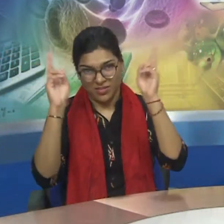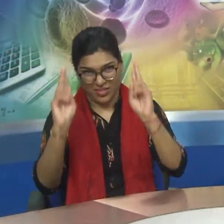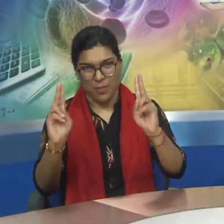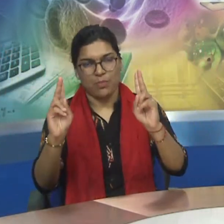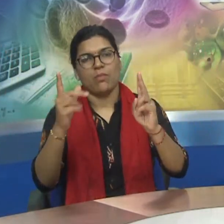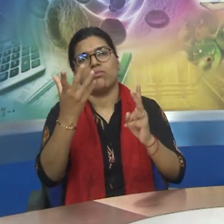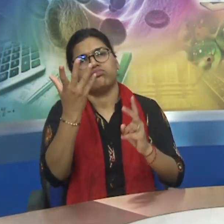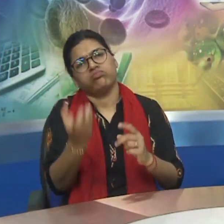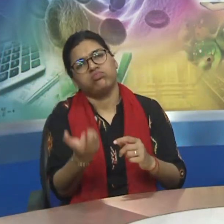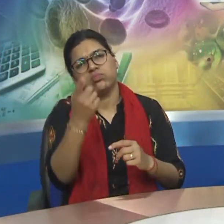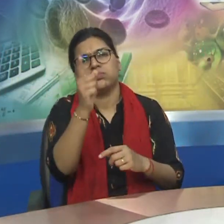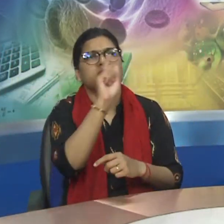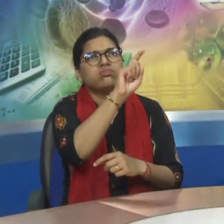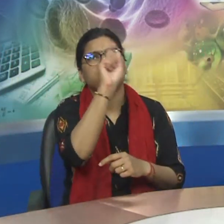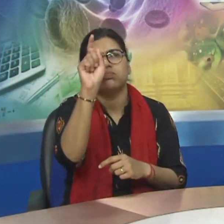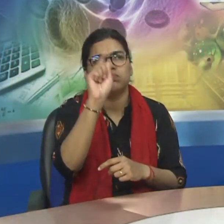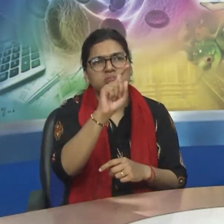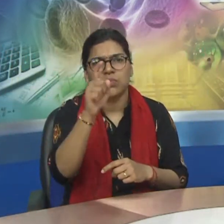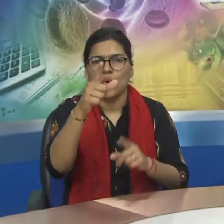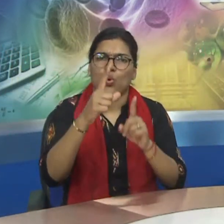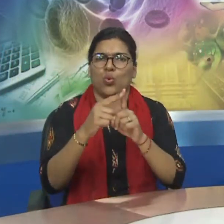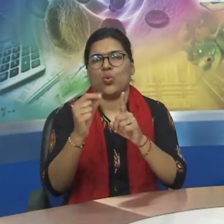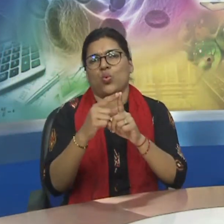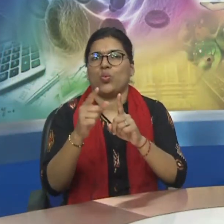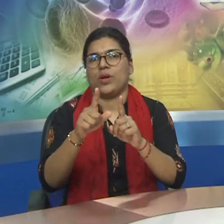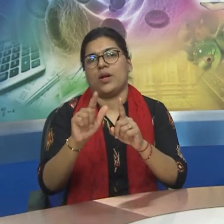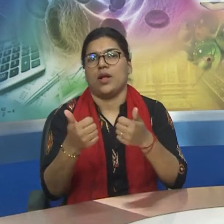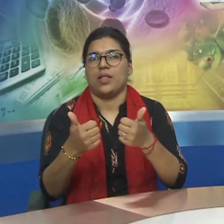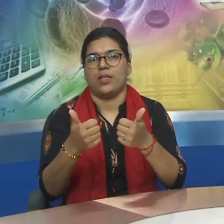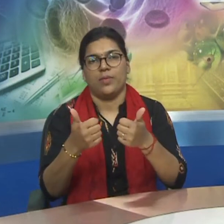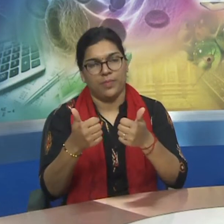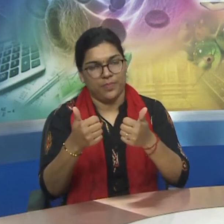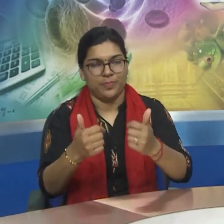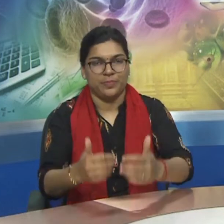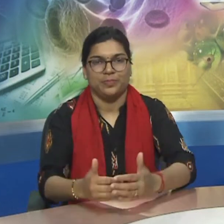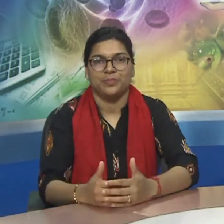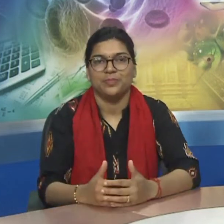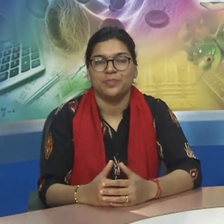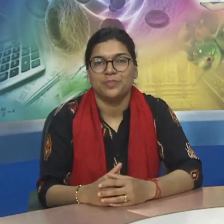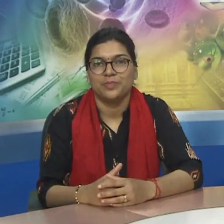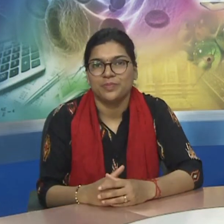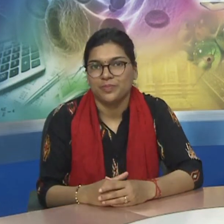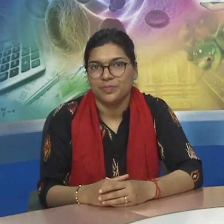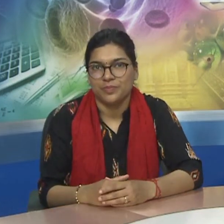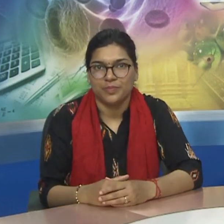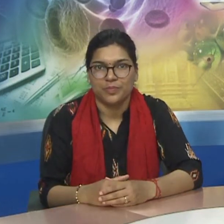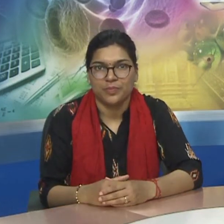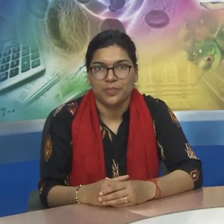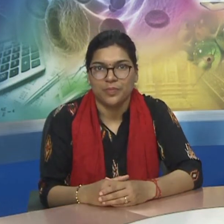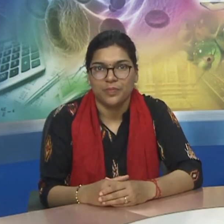or simple border, designed border. So there are various types of borders available which you can opt.